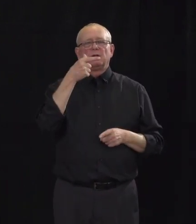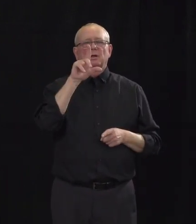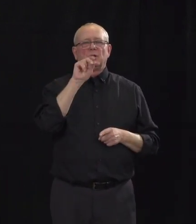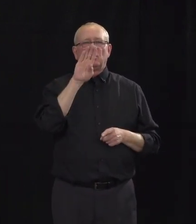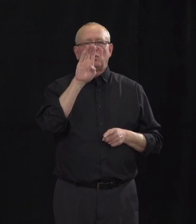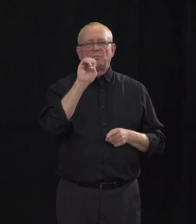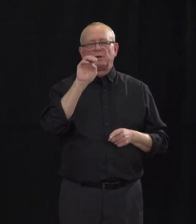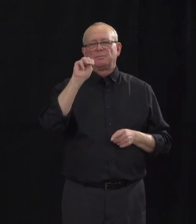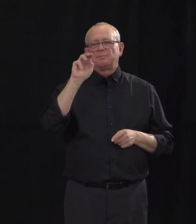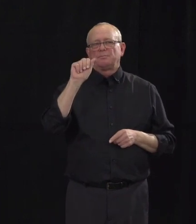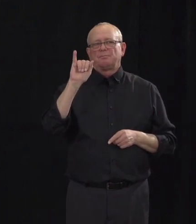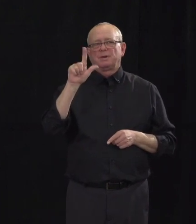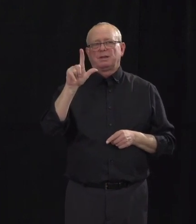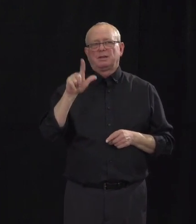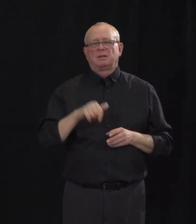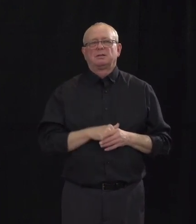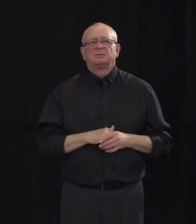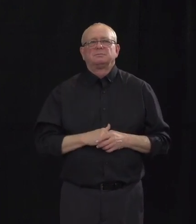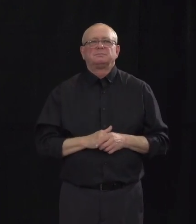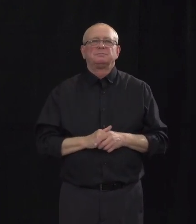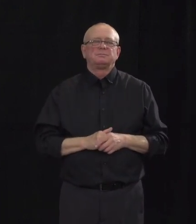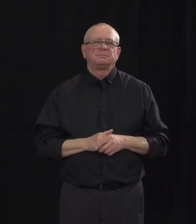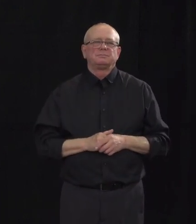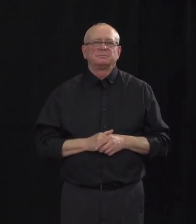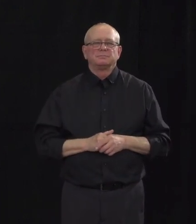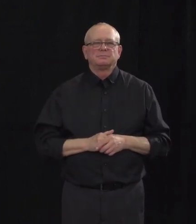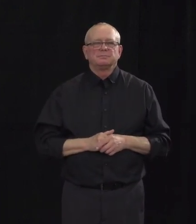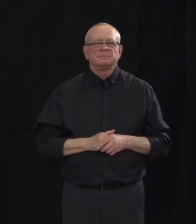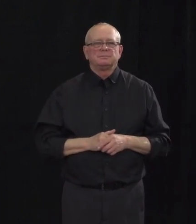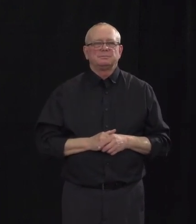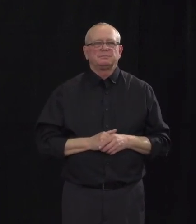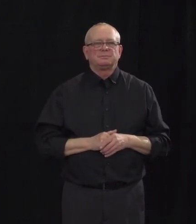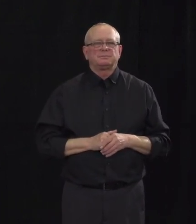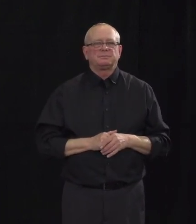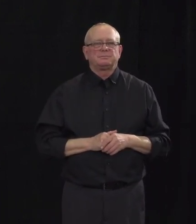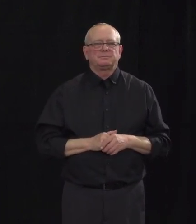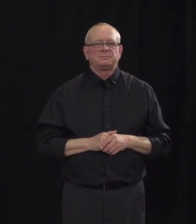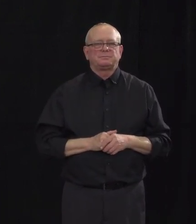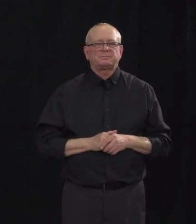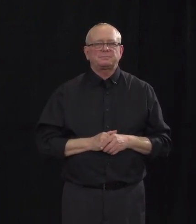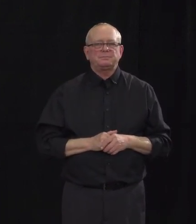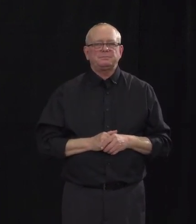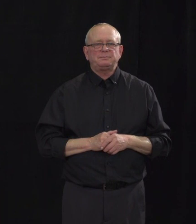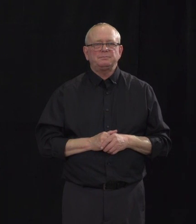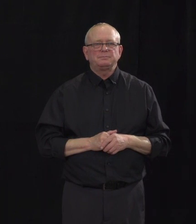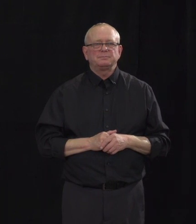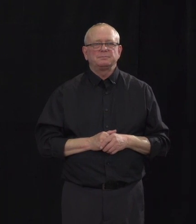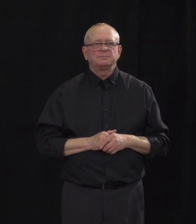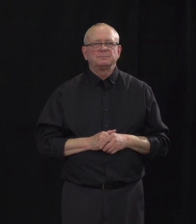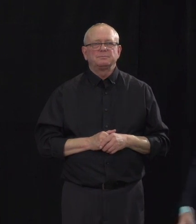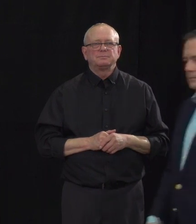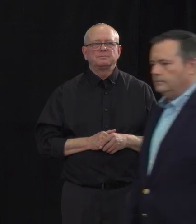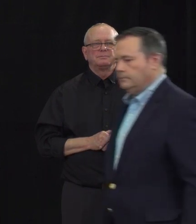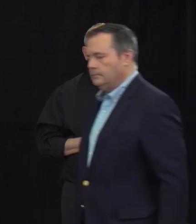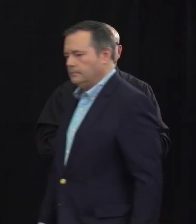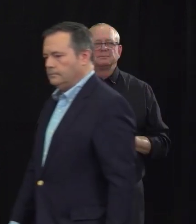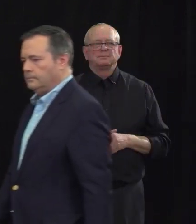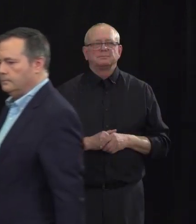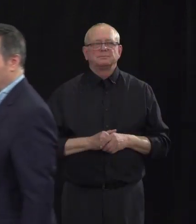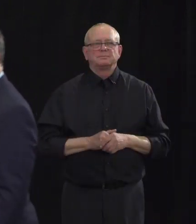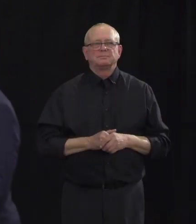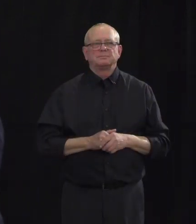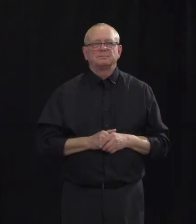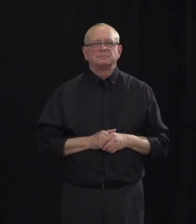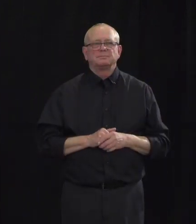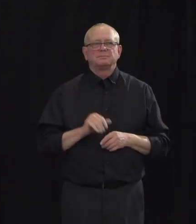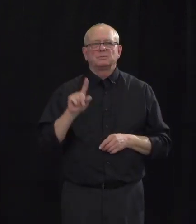Yeah, g'day, Premier. Thanks for taking my question, mate. I want to go back to what Varco asked. You were talking there about this North American oil market.